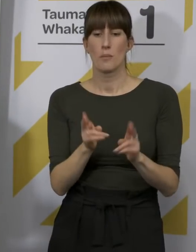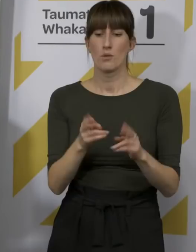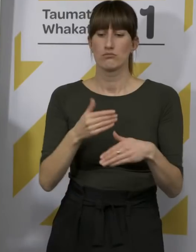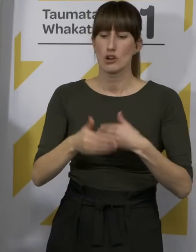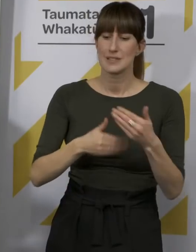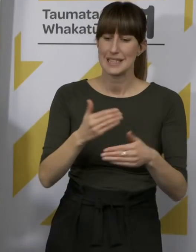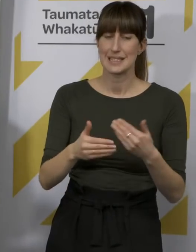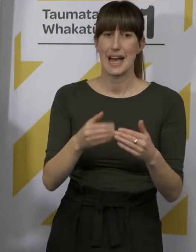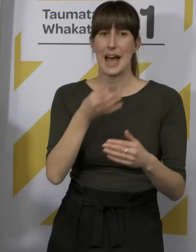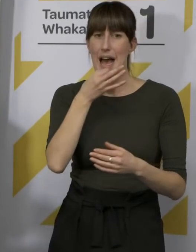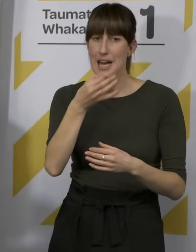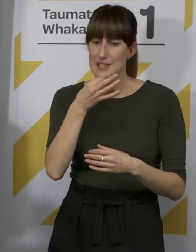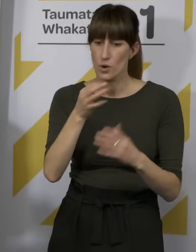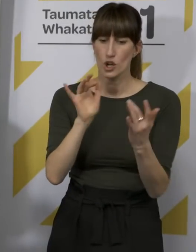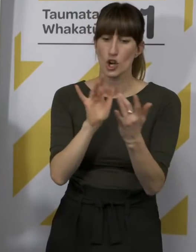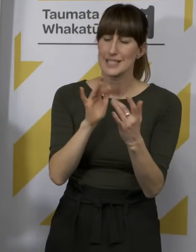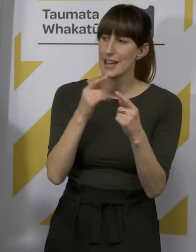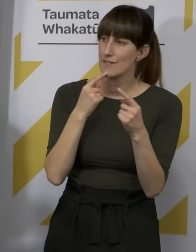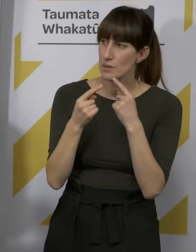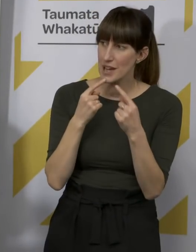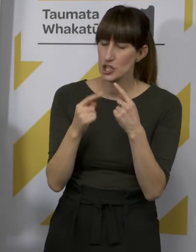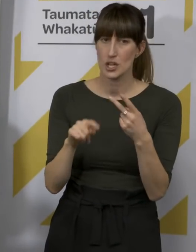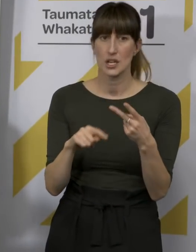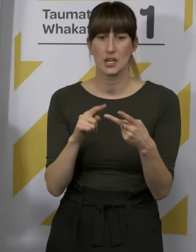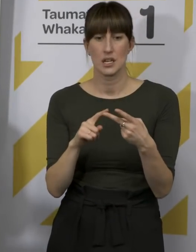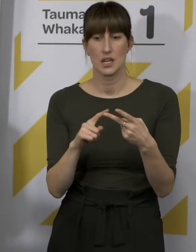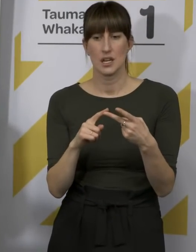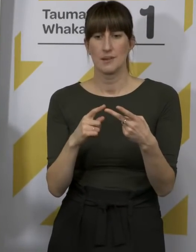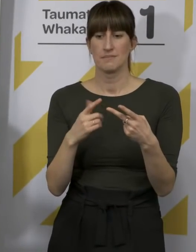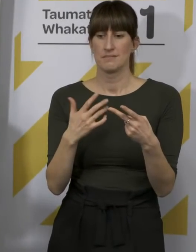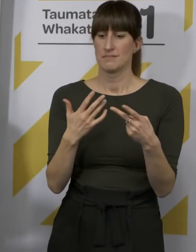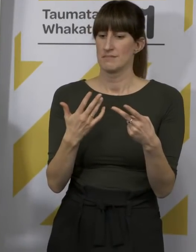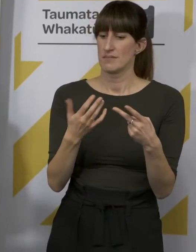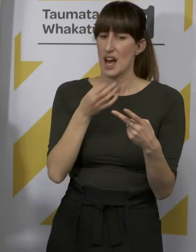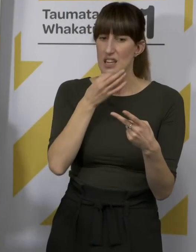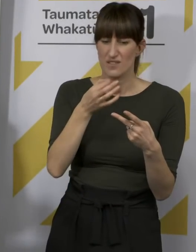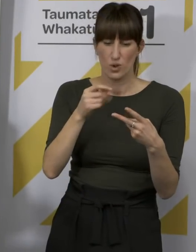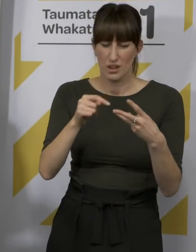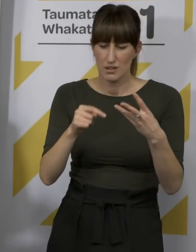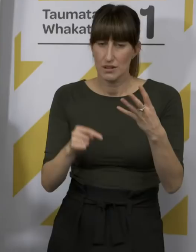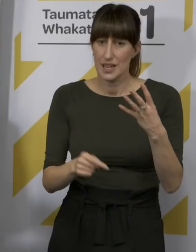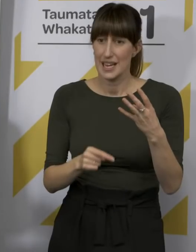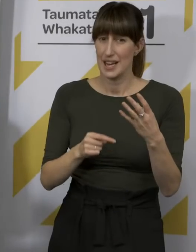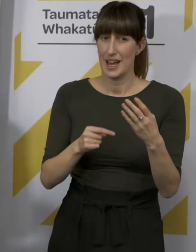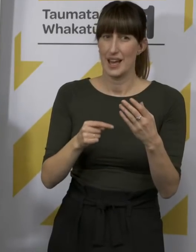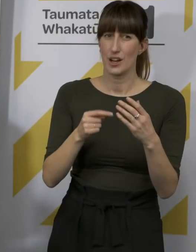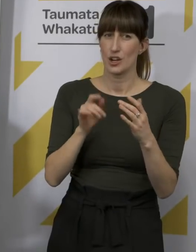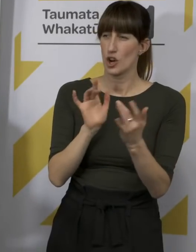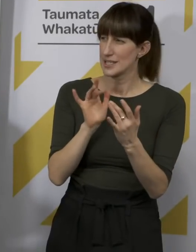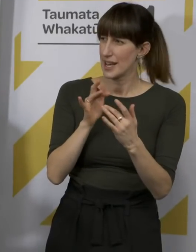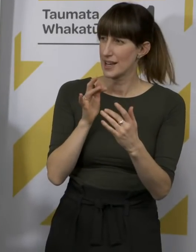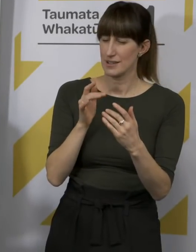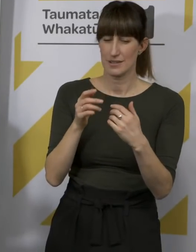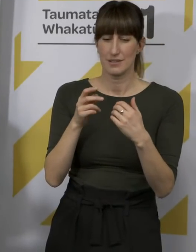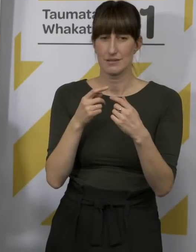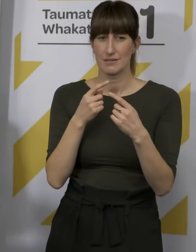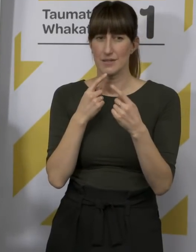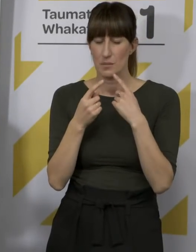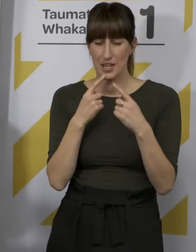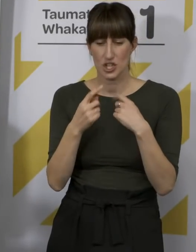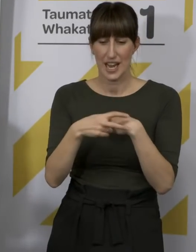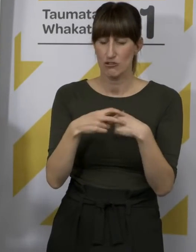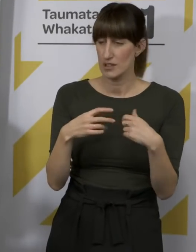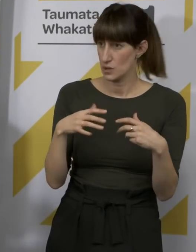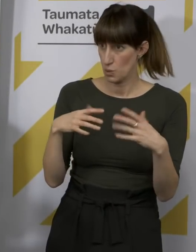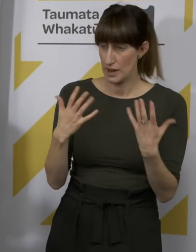that for some people actually they hadn't been in New Zealand for quite some time, so may not have had a permanent address, and may not have had an NHI number. But